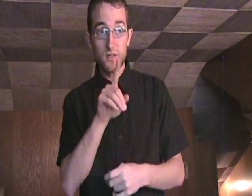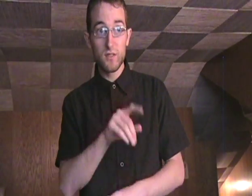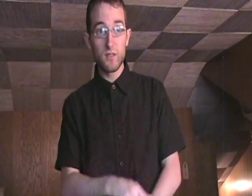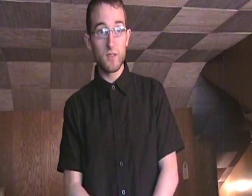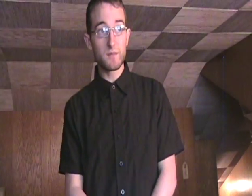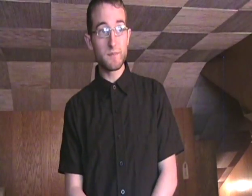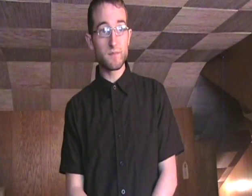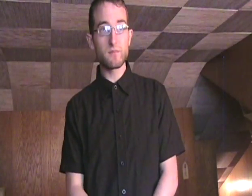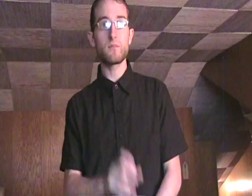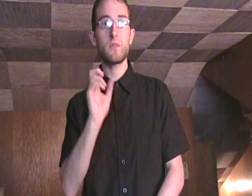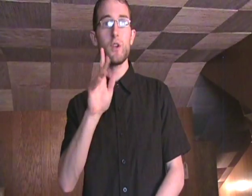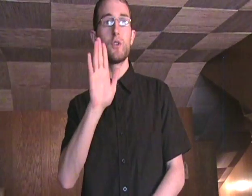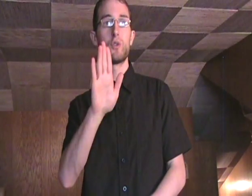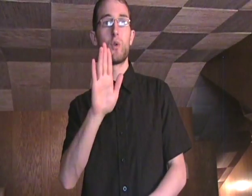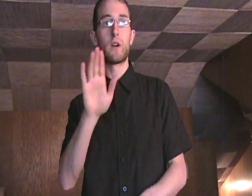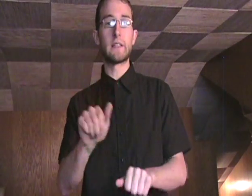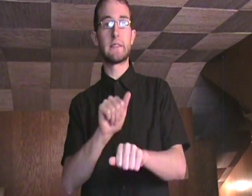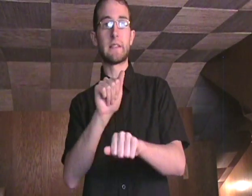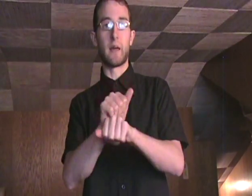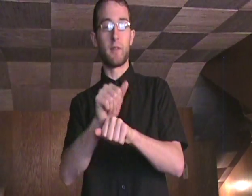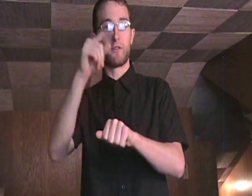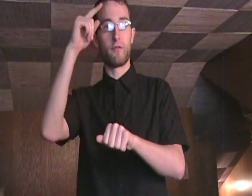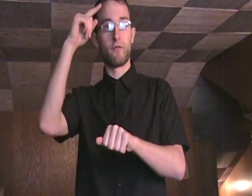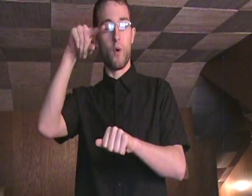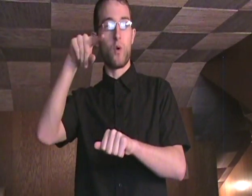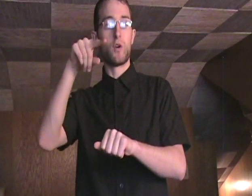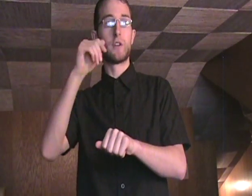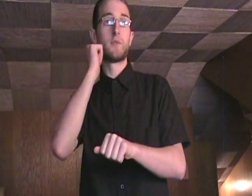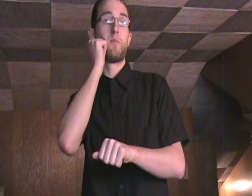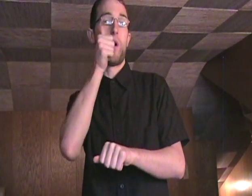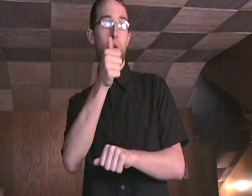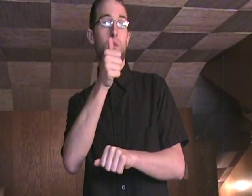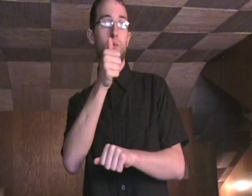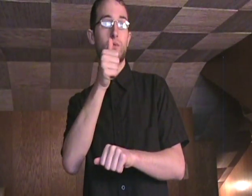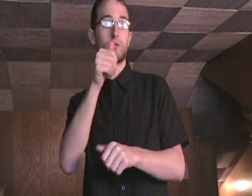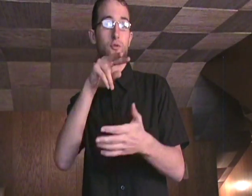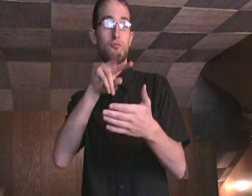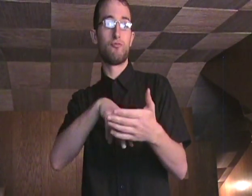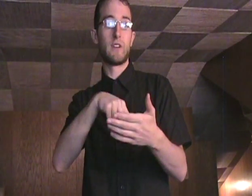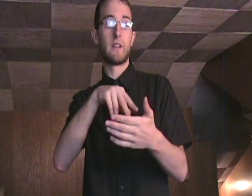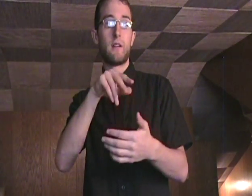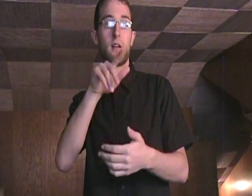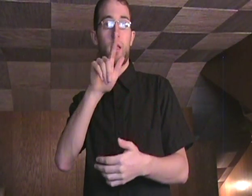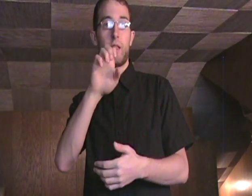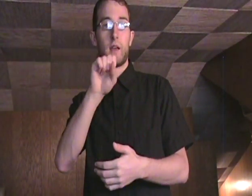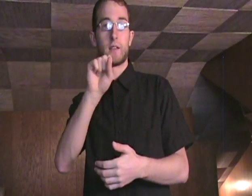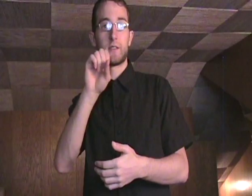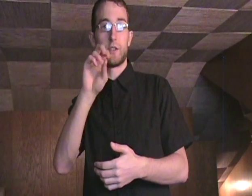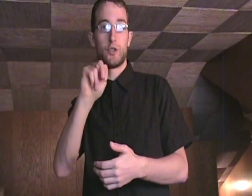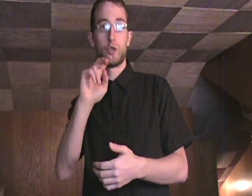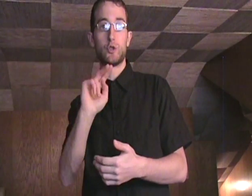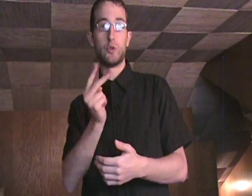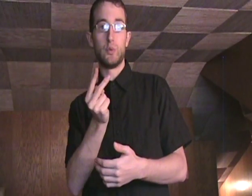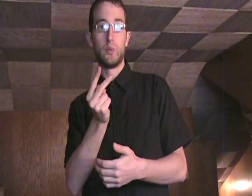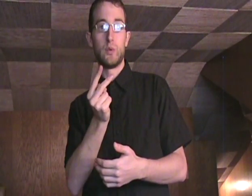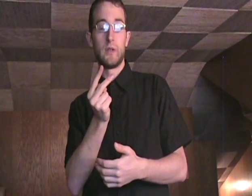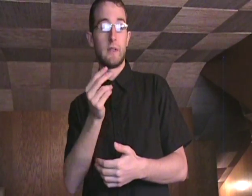Okay, your assignment for tomorrow then is to read lesson 2 if you've not done so already, and take notes over the words in